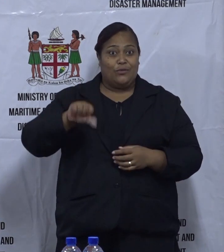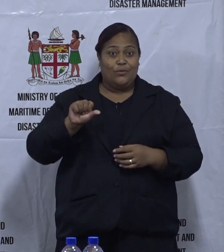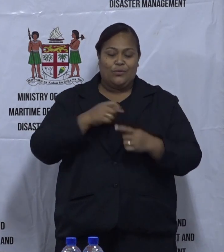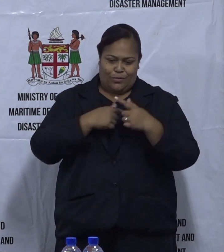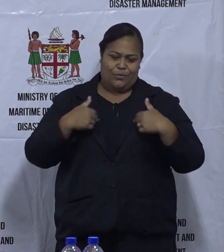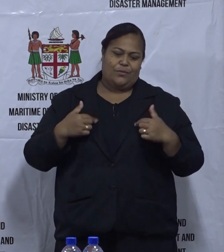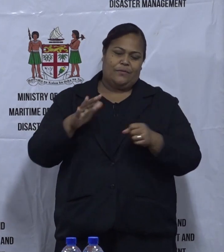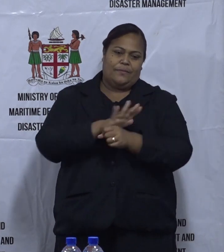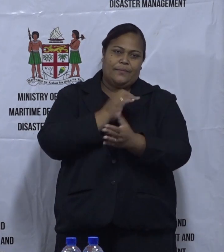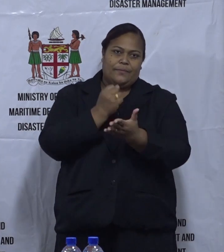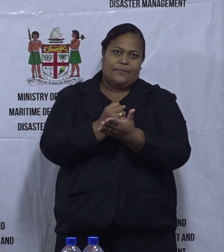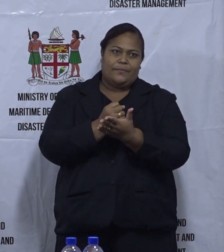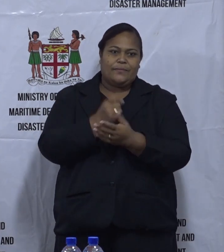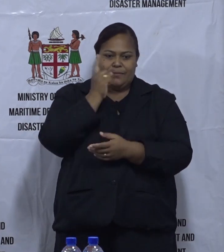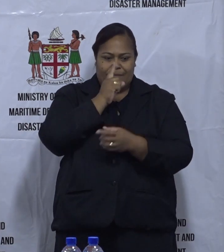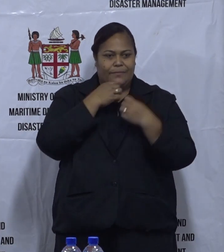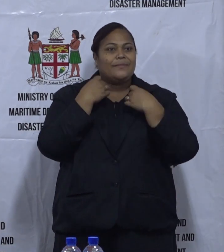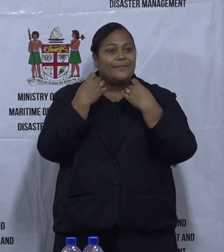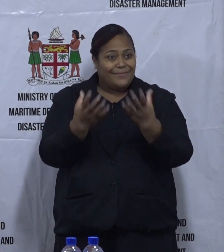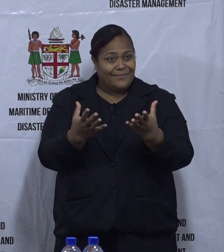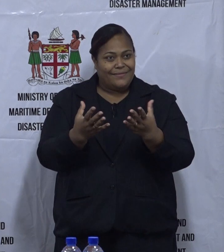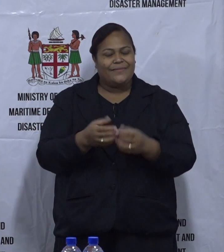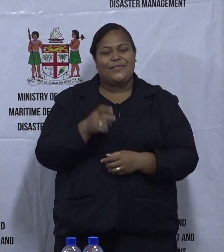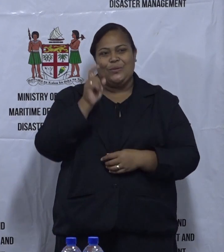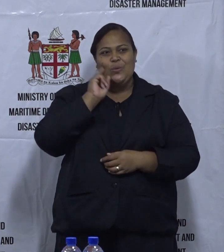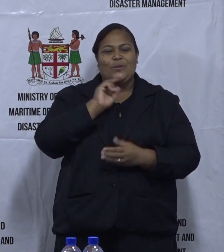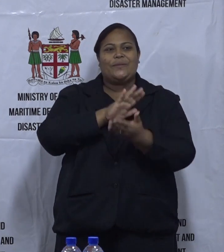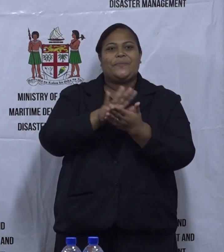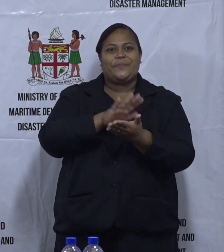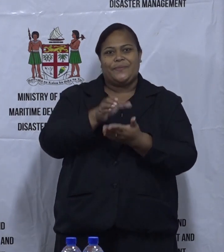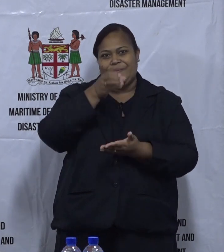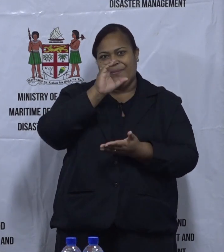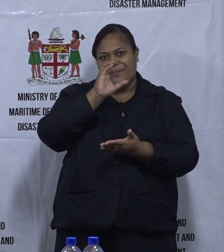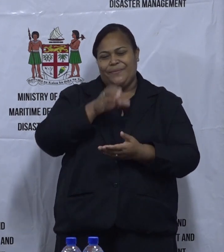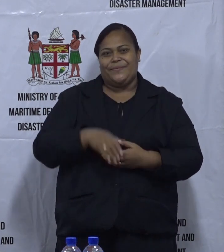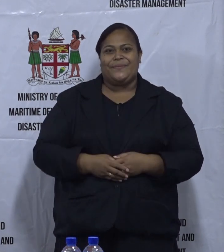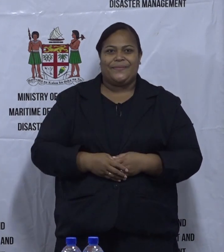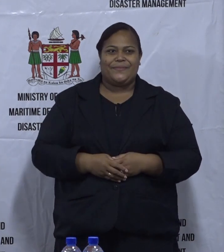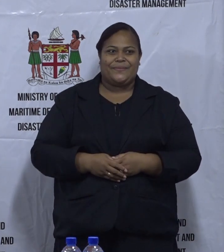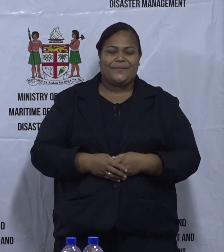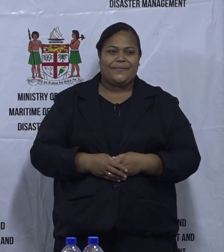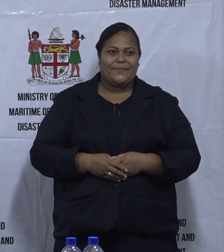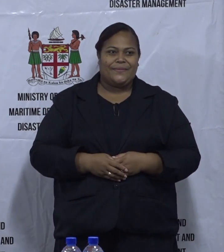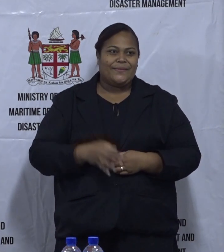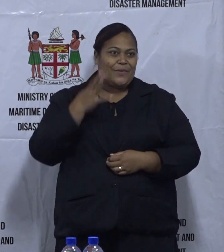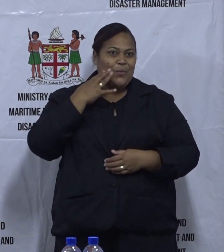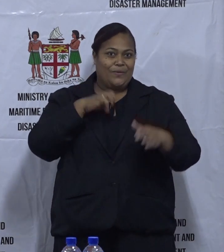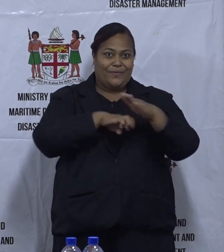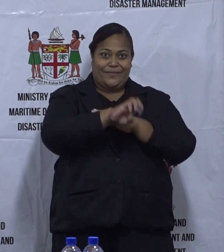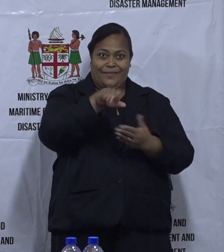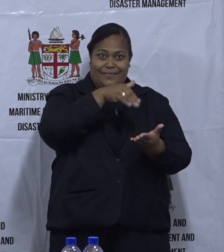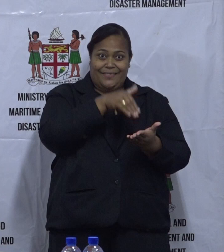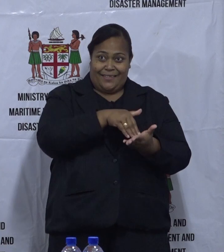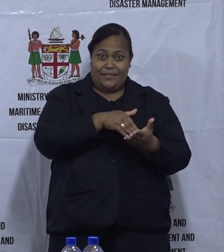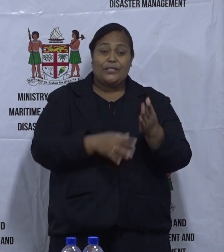that people are provided with clean drinking water when they are in the evacuation centers. And